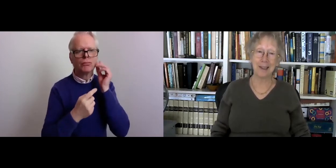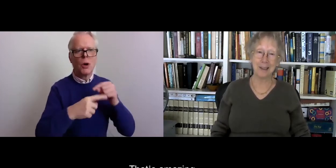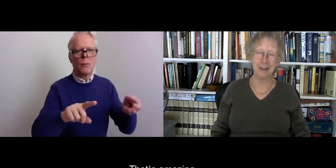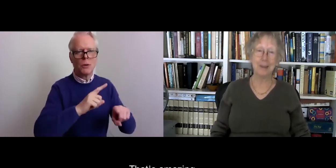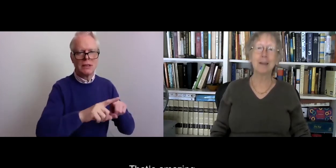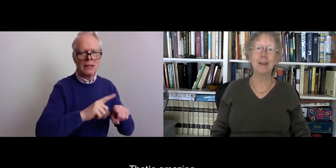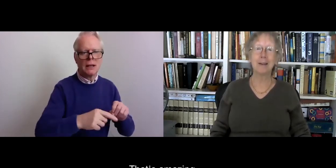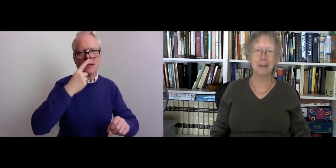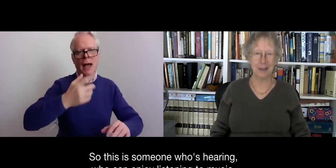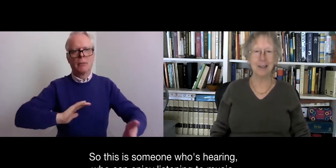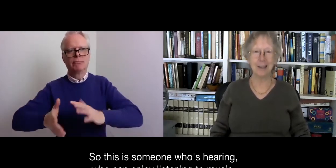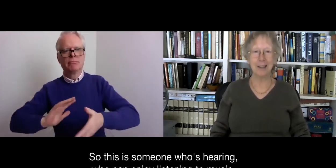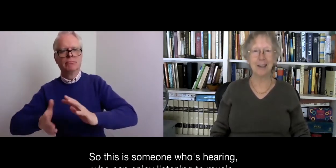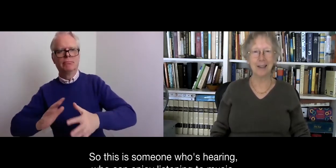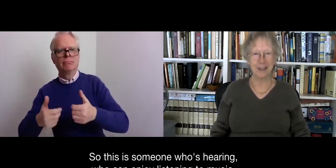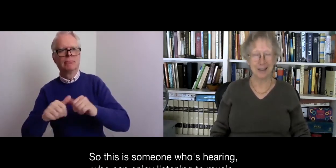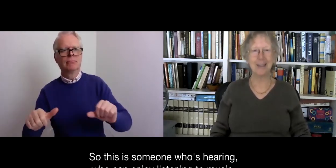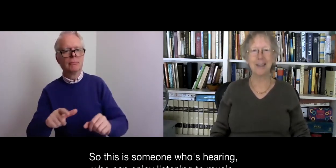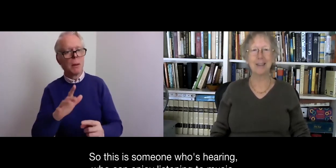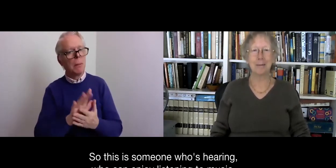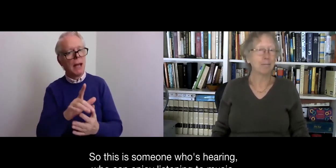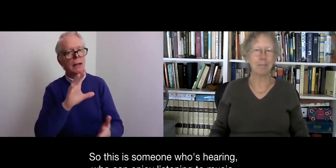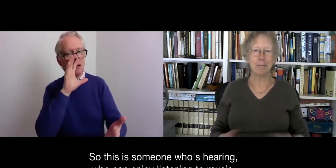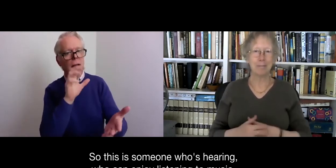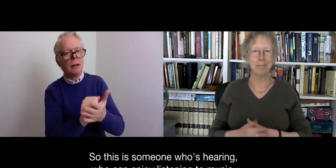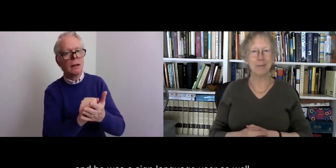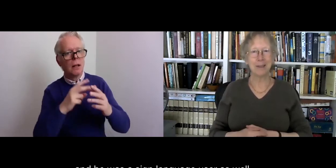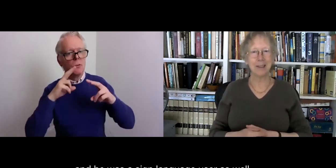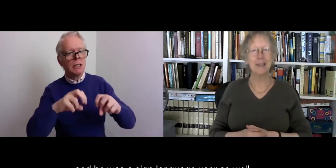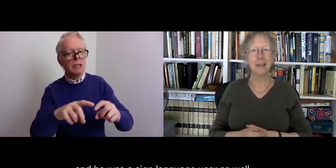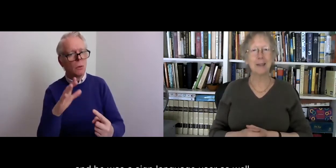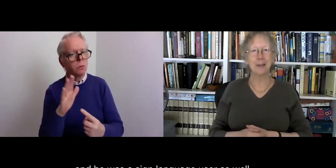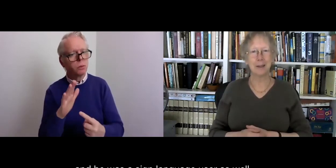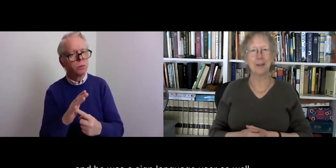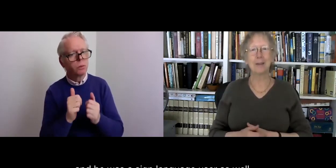That's amazing. So this is someone who's hearing, who can enjoy listening to music, and who's a sign language user as well.